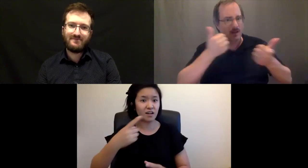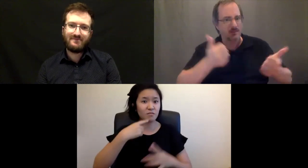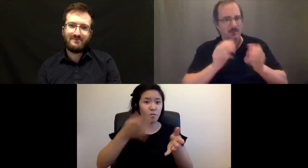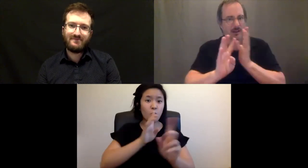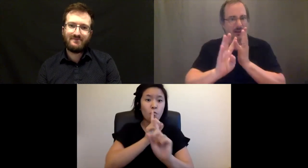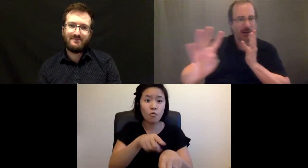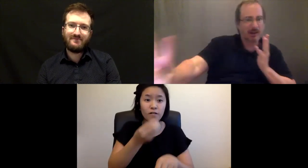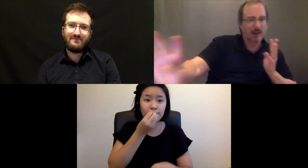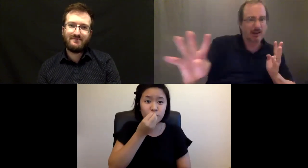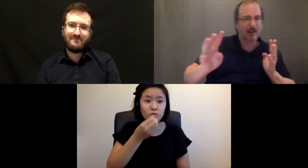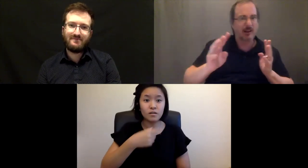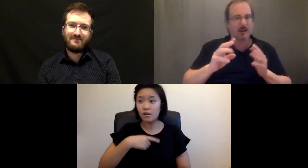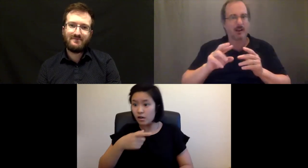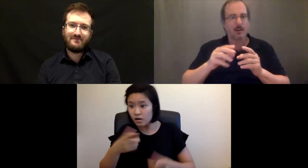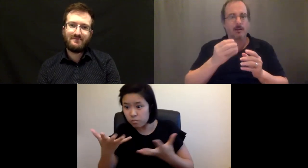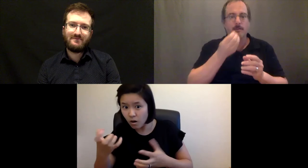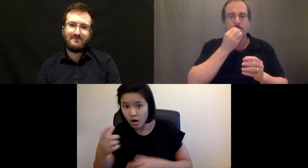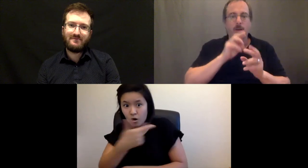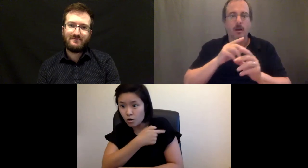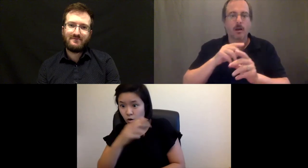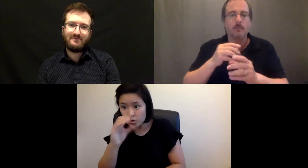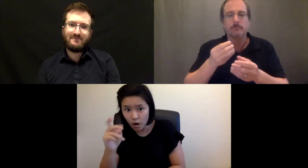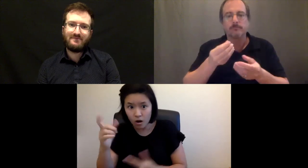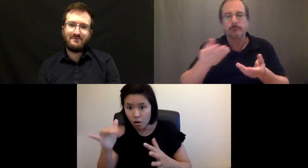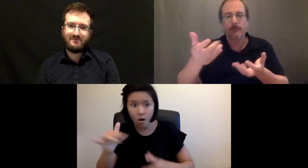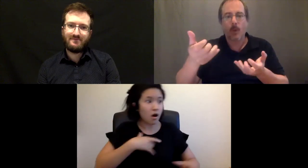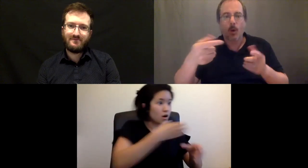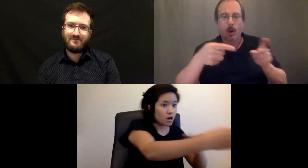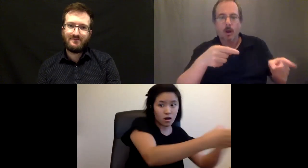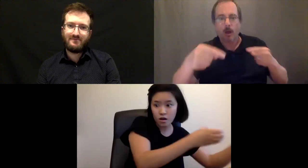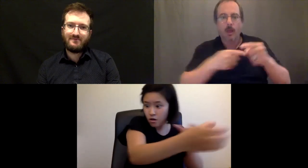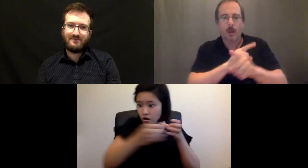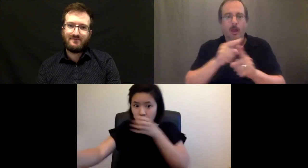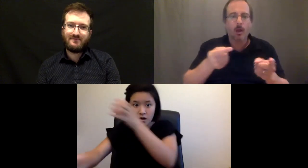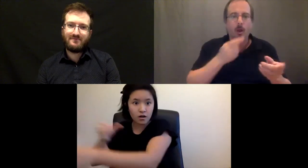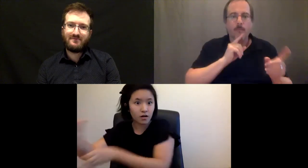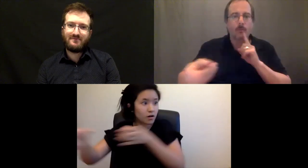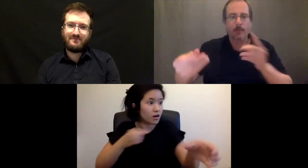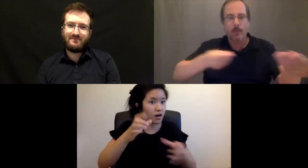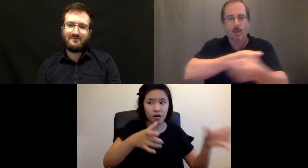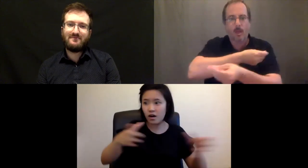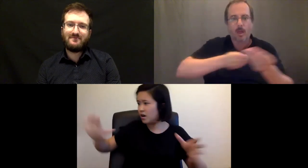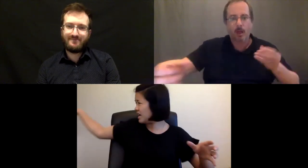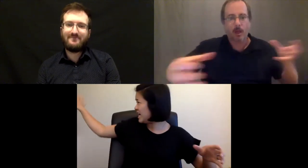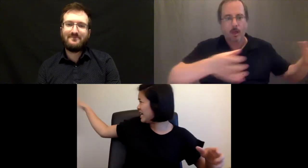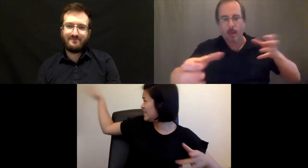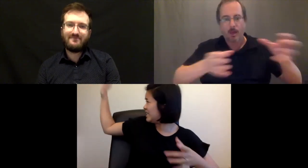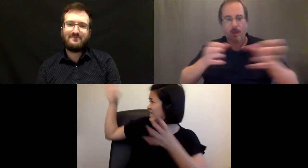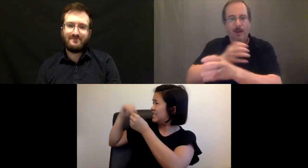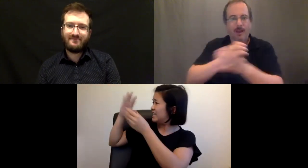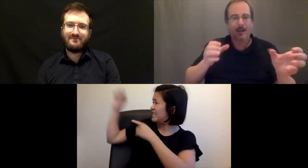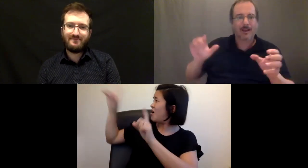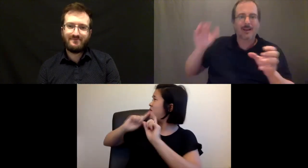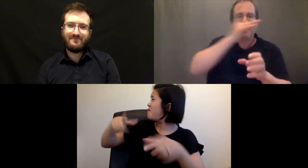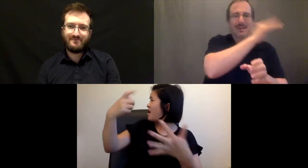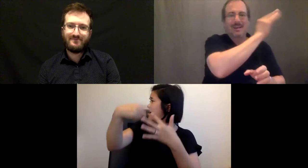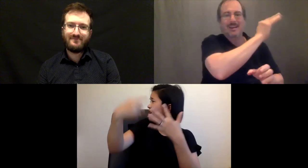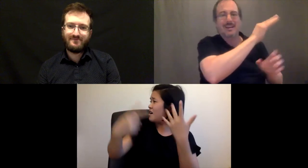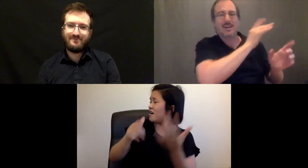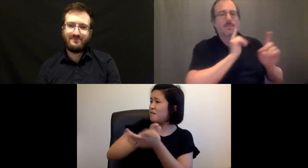a highly stressful environment, right? People wanted Coke, people wanted this, and you're running and you're moving so